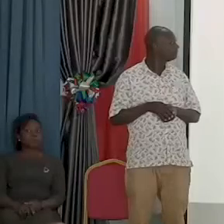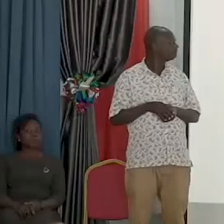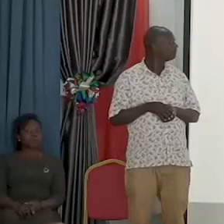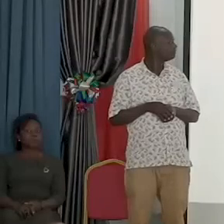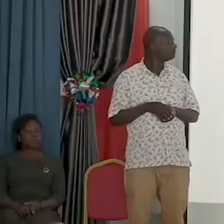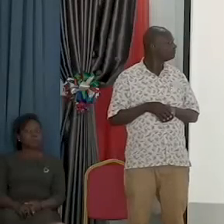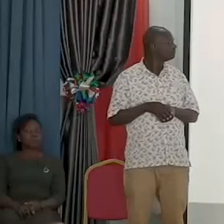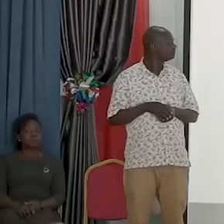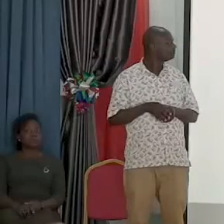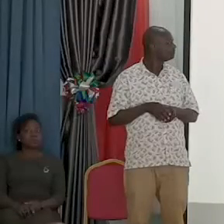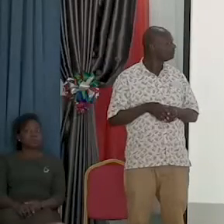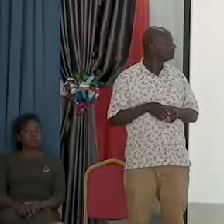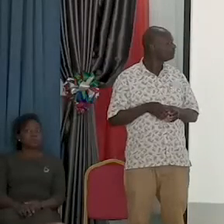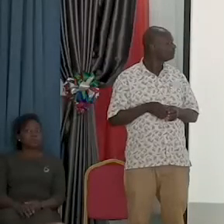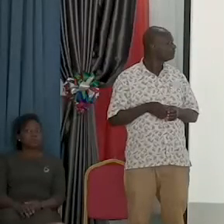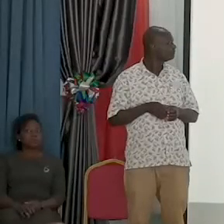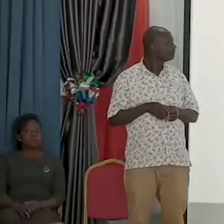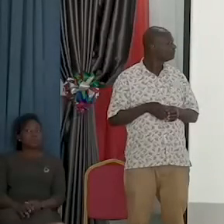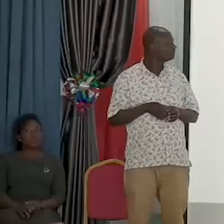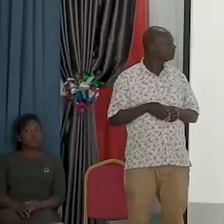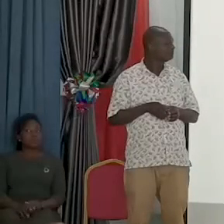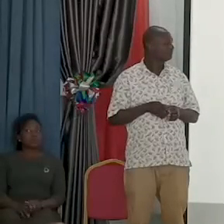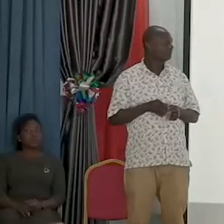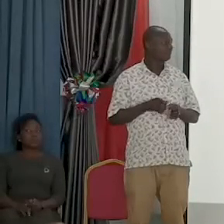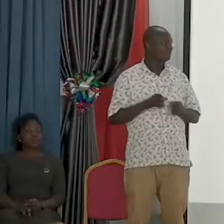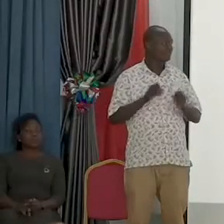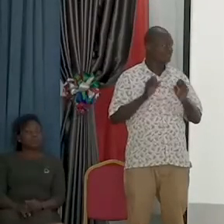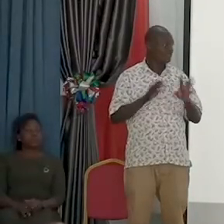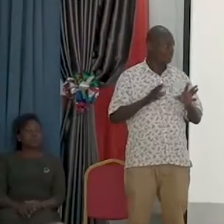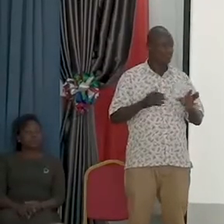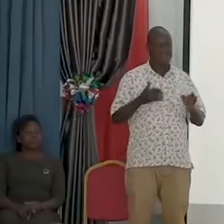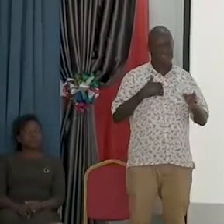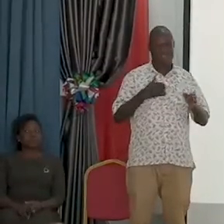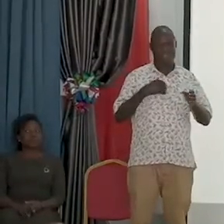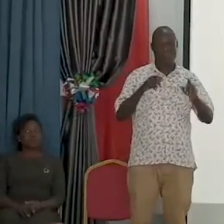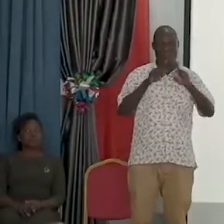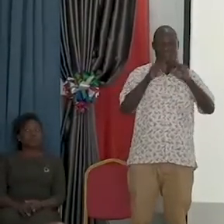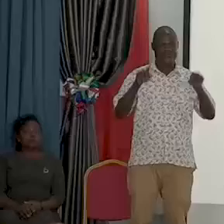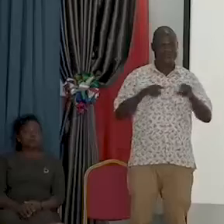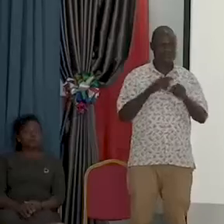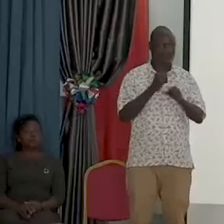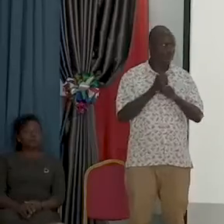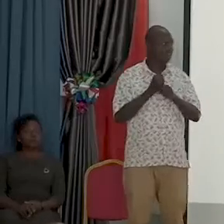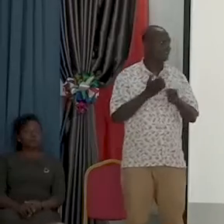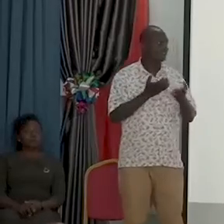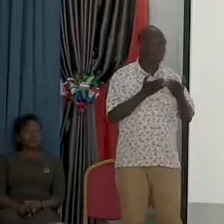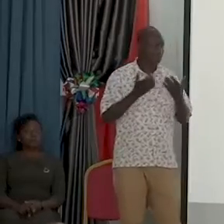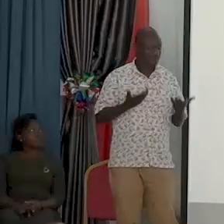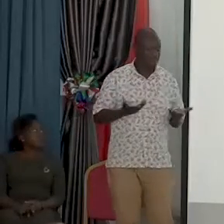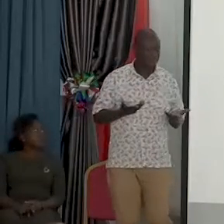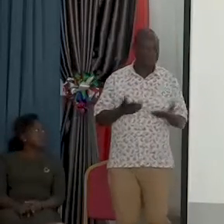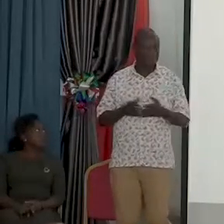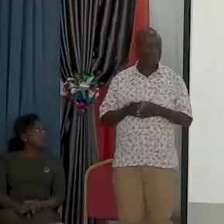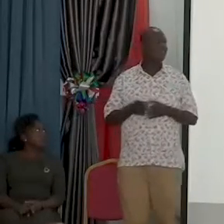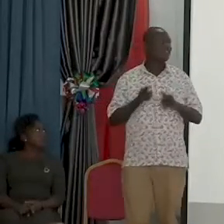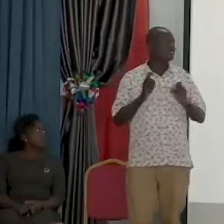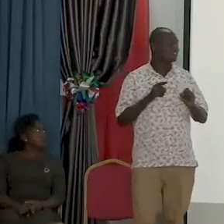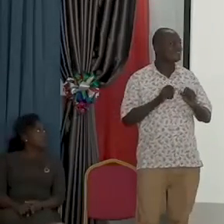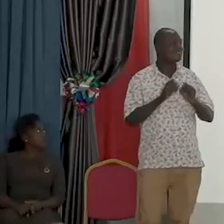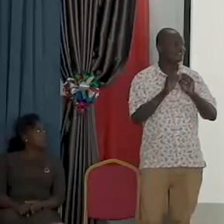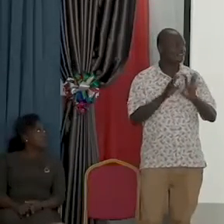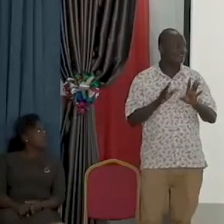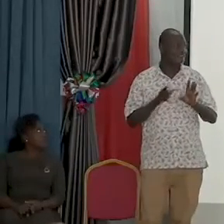So, why do we want to have a framework? I'll let you read this to yourself, and let me